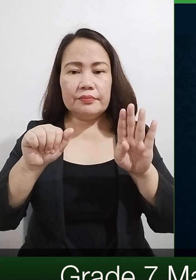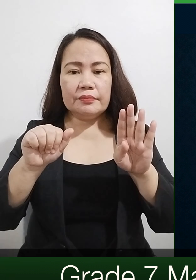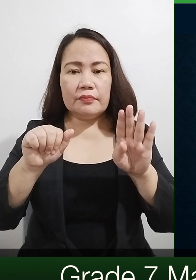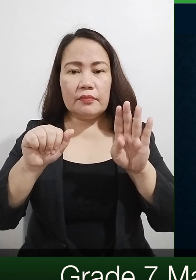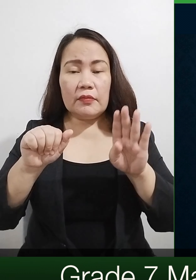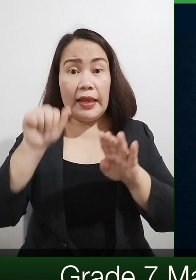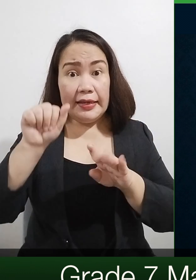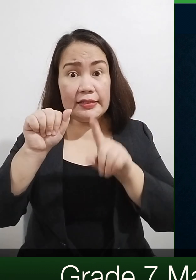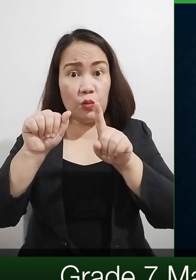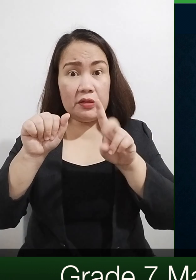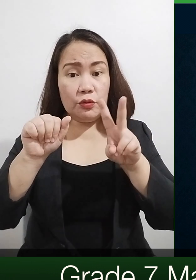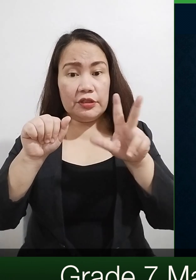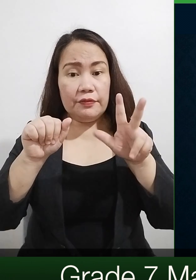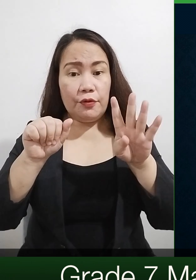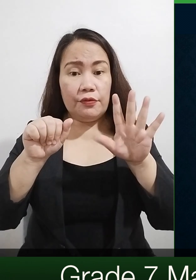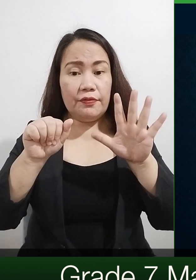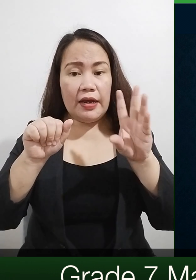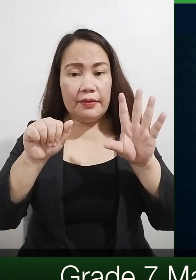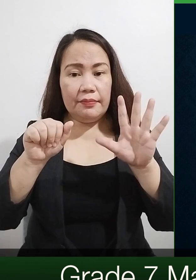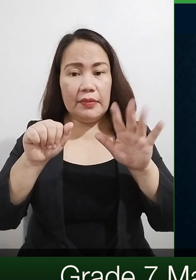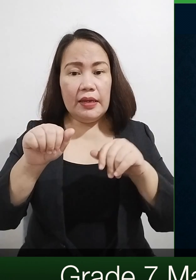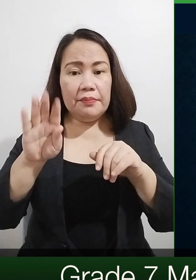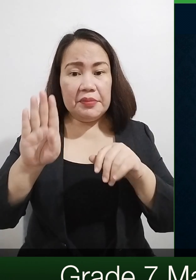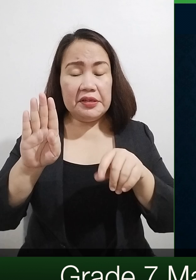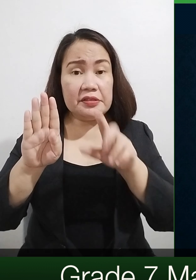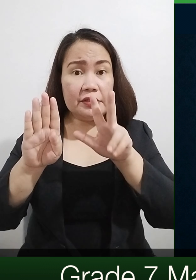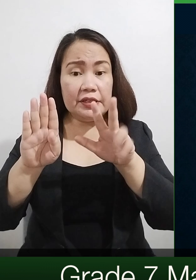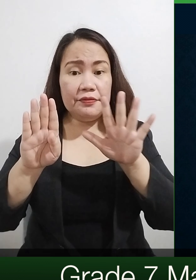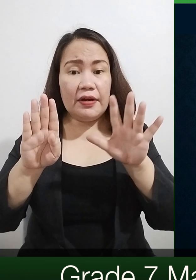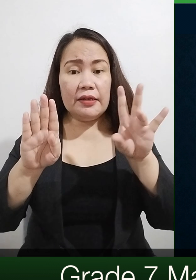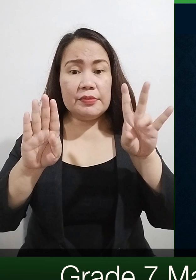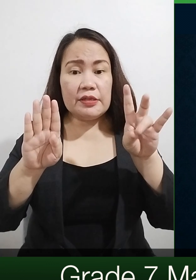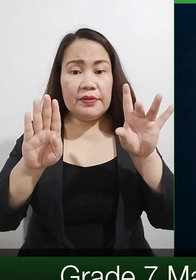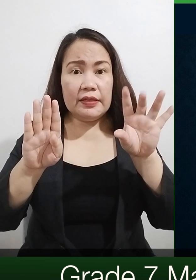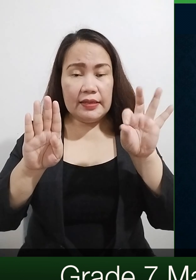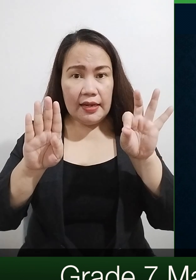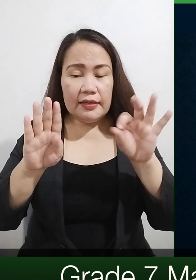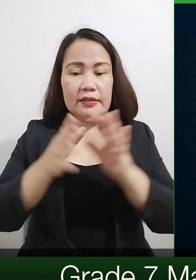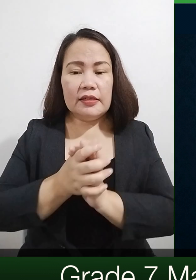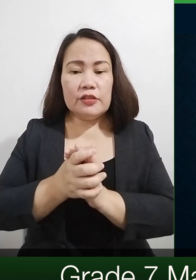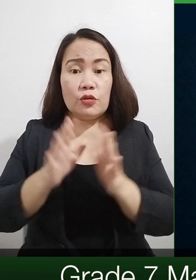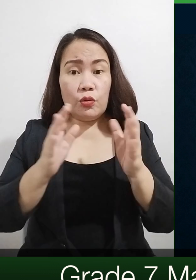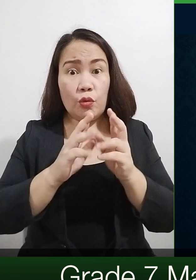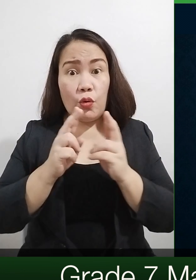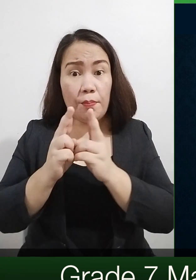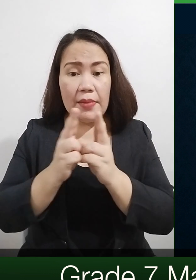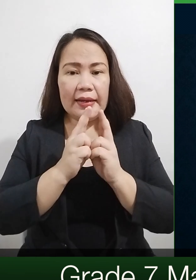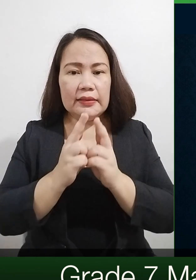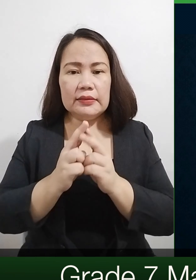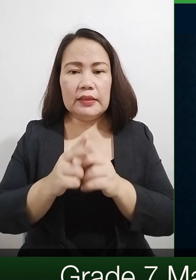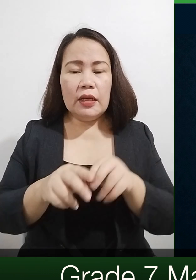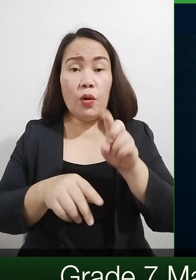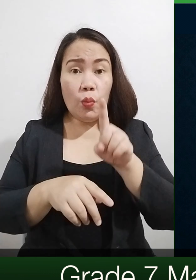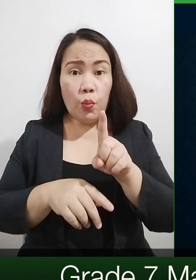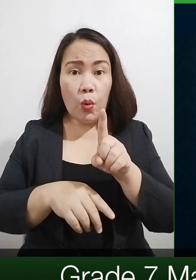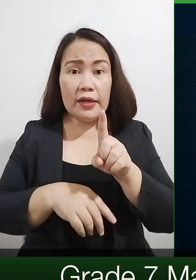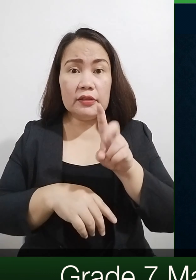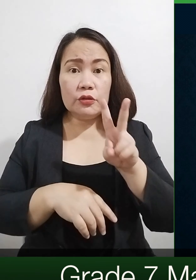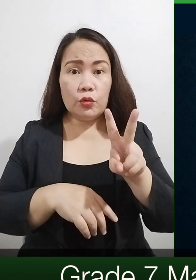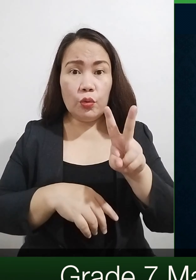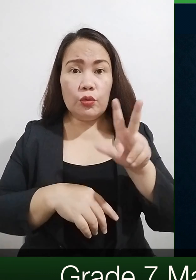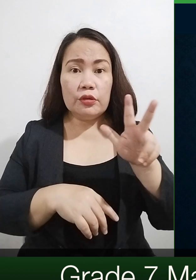A ay ito. Ang laman ni B ay ito. So, we will combine. So, we will have 1, 2,